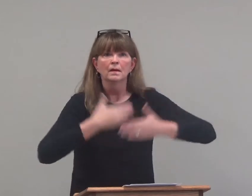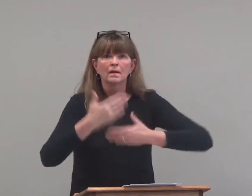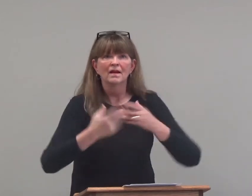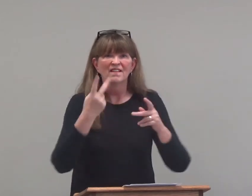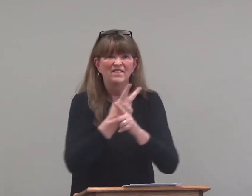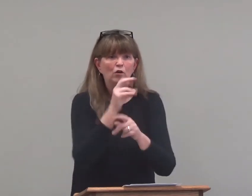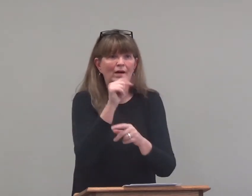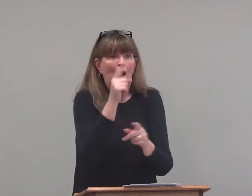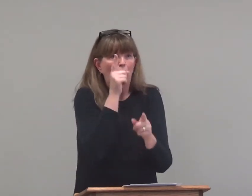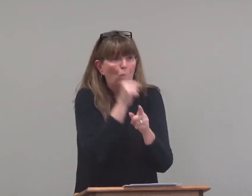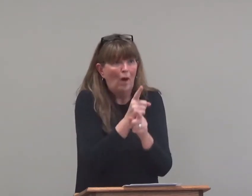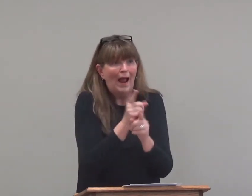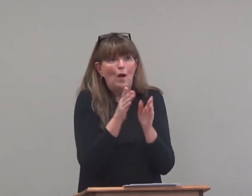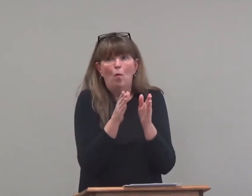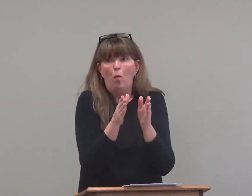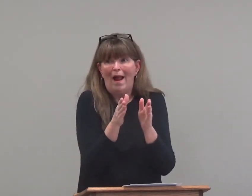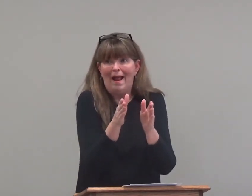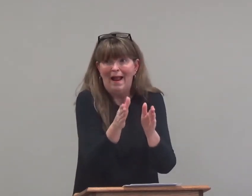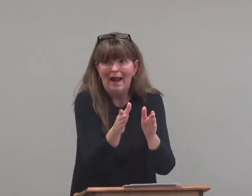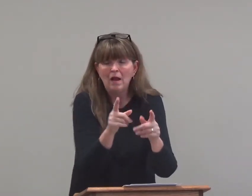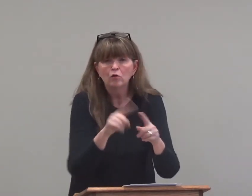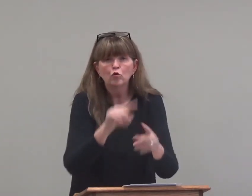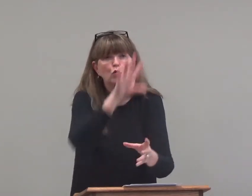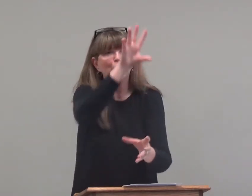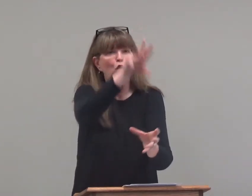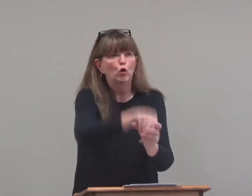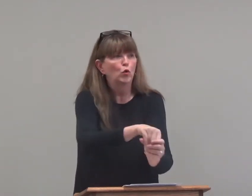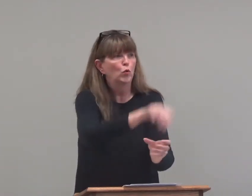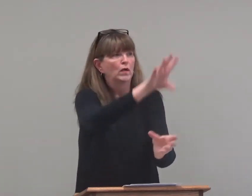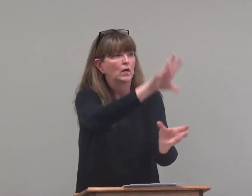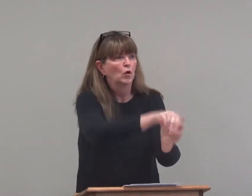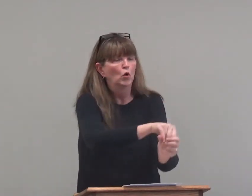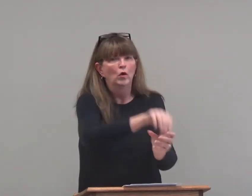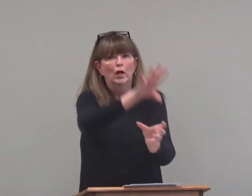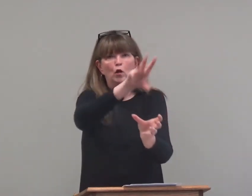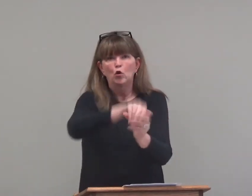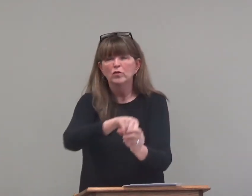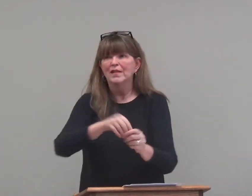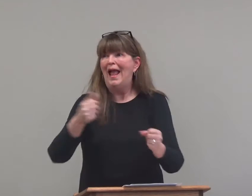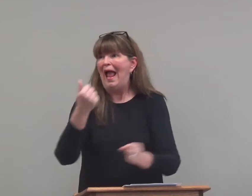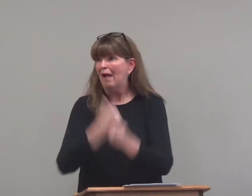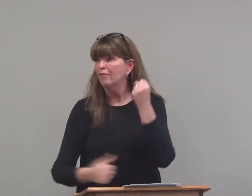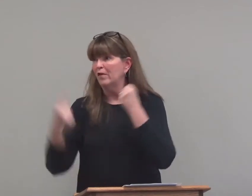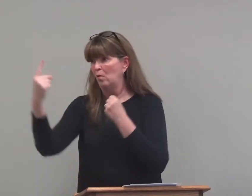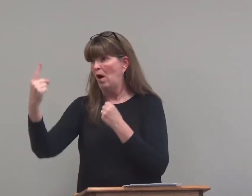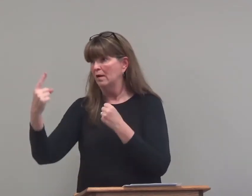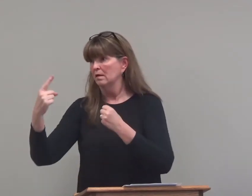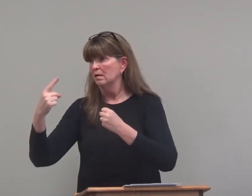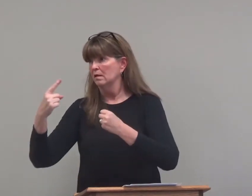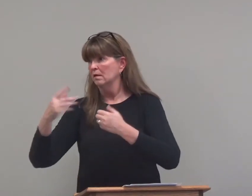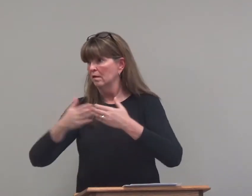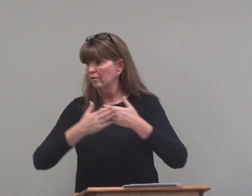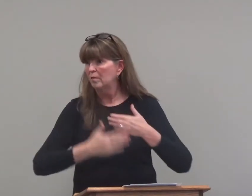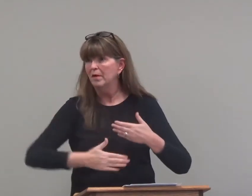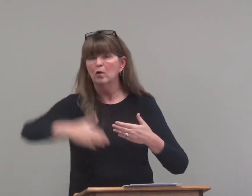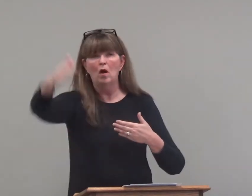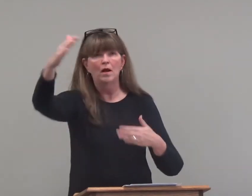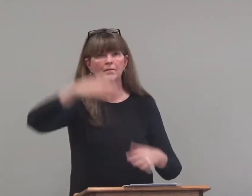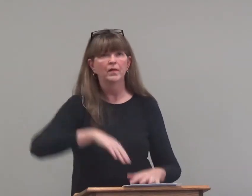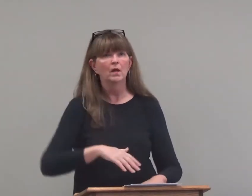If we plan to move forward, we have to figure out the right way that we can include everybody, absolutely everybody from